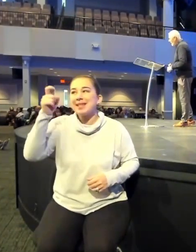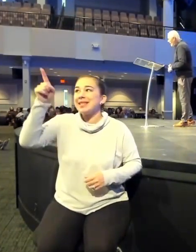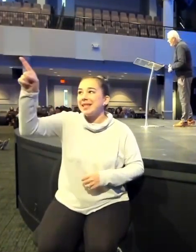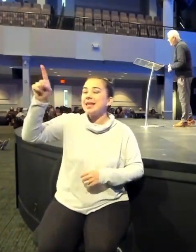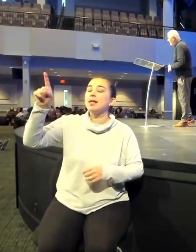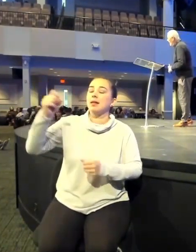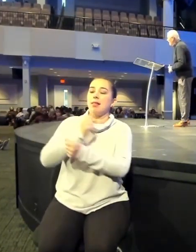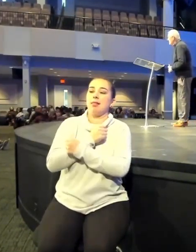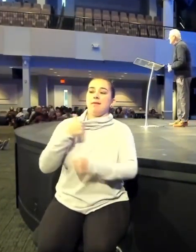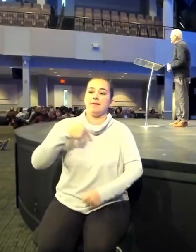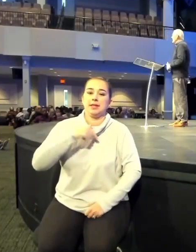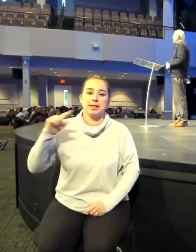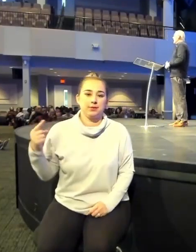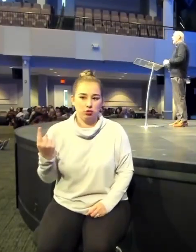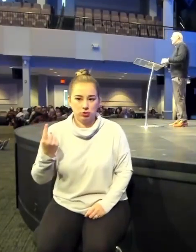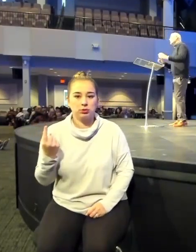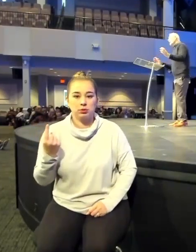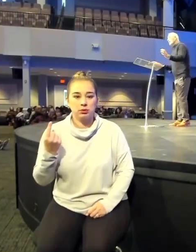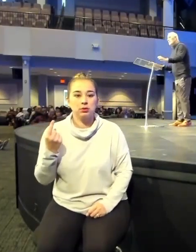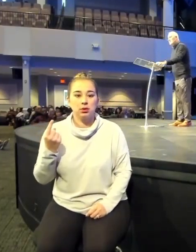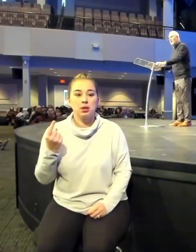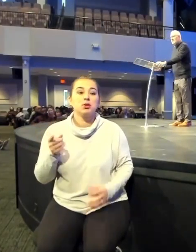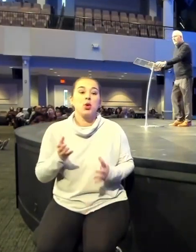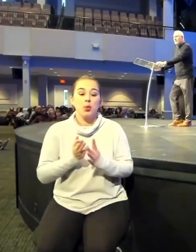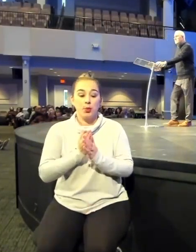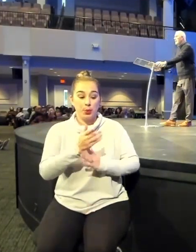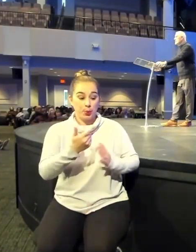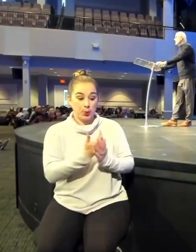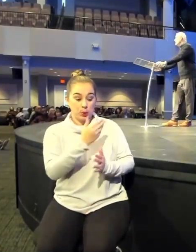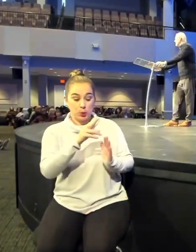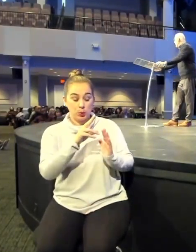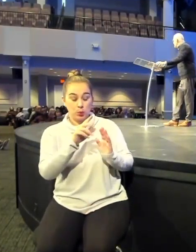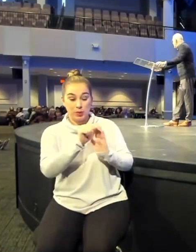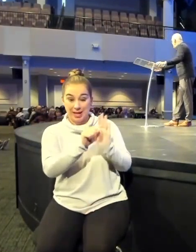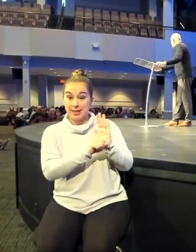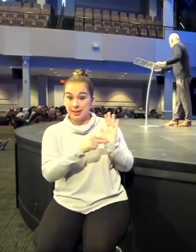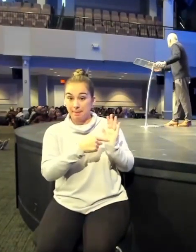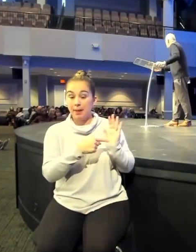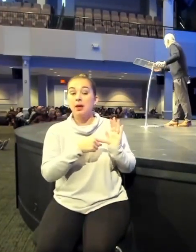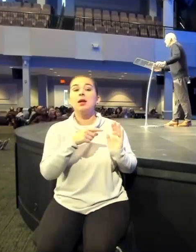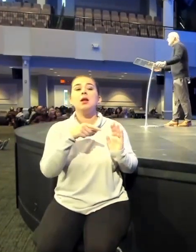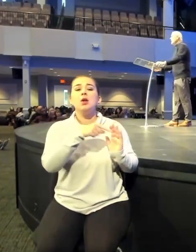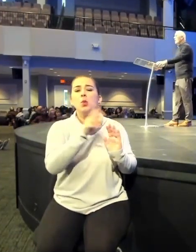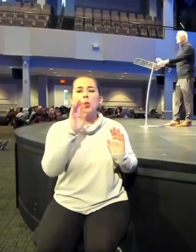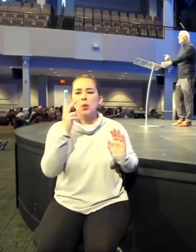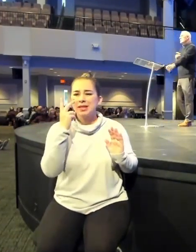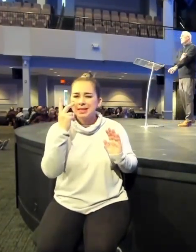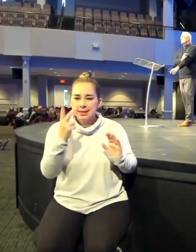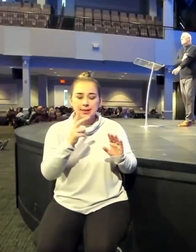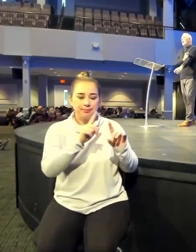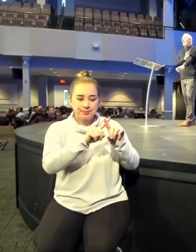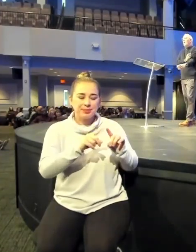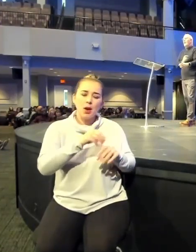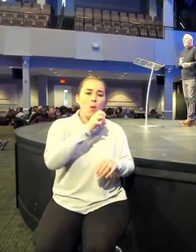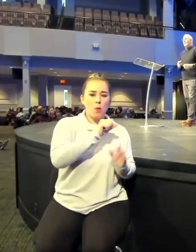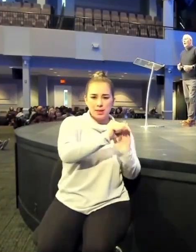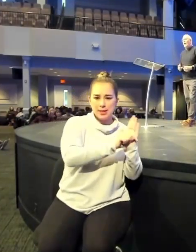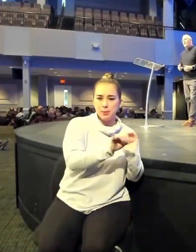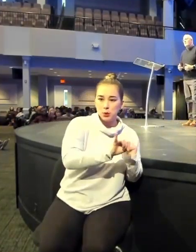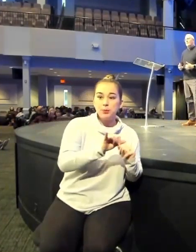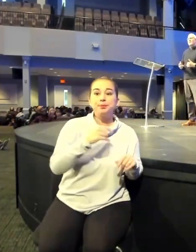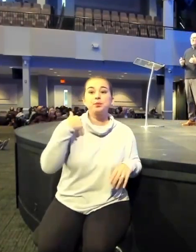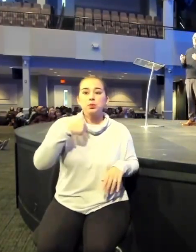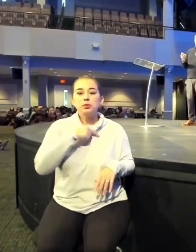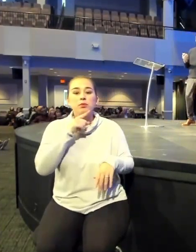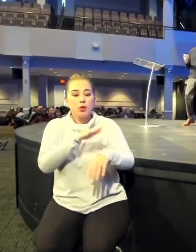first loved us. All throughout the New Testament especially, but you also find roots of it in the Old Testament as well, we're